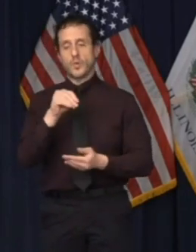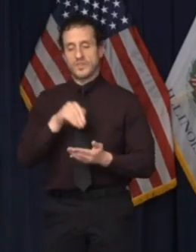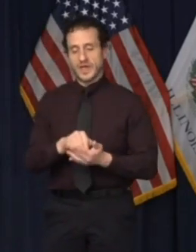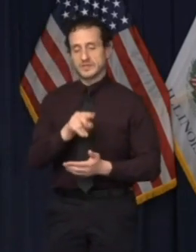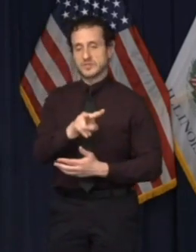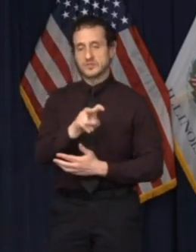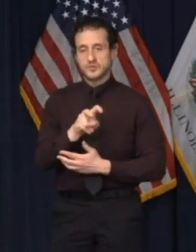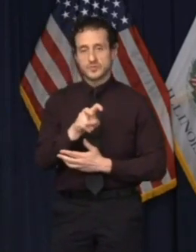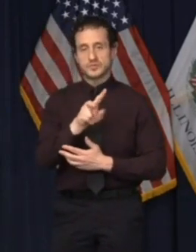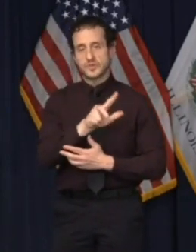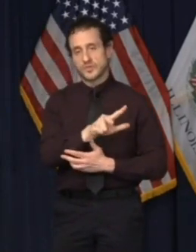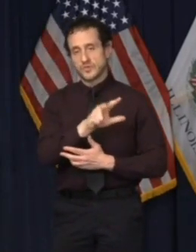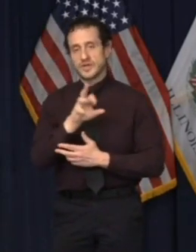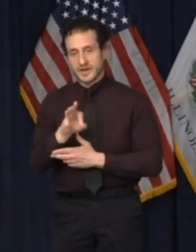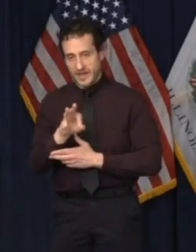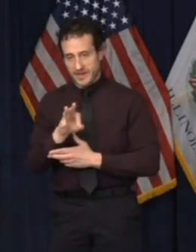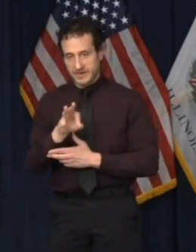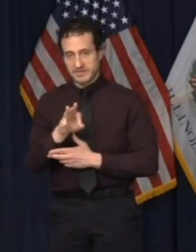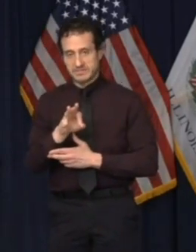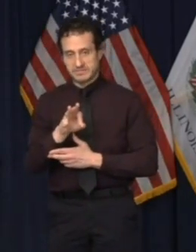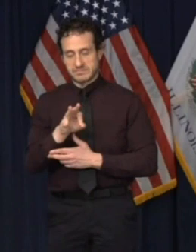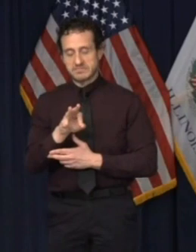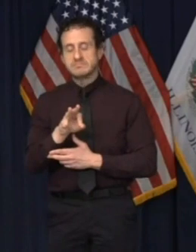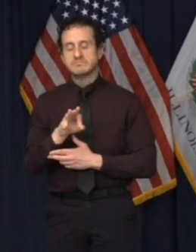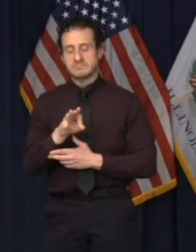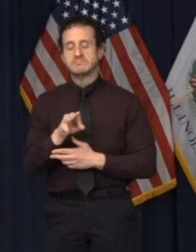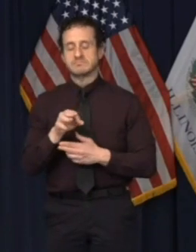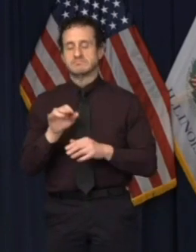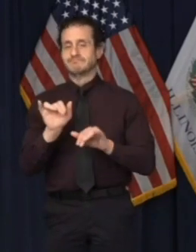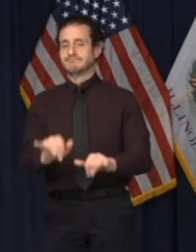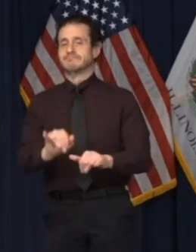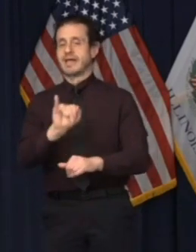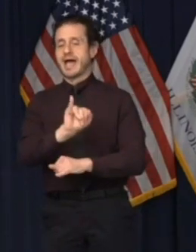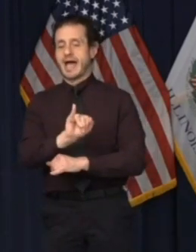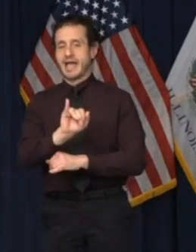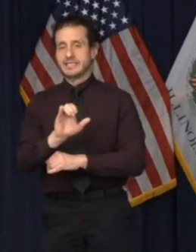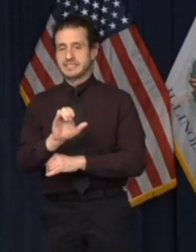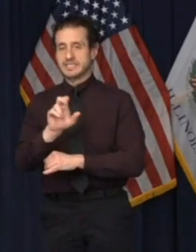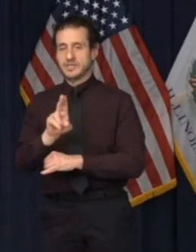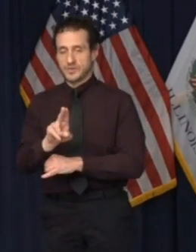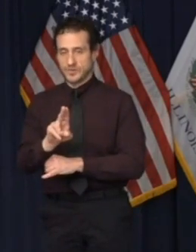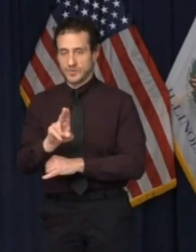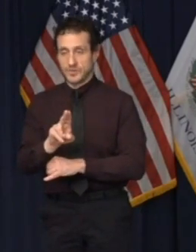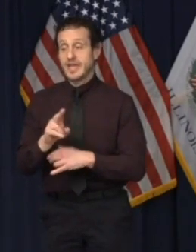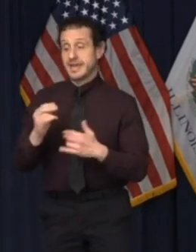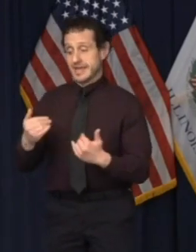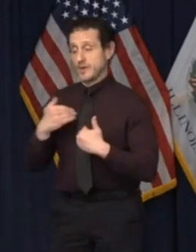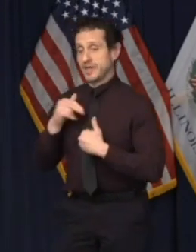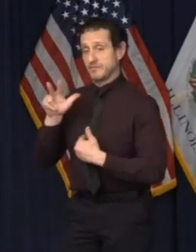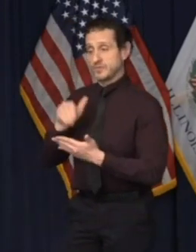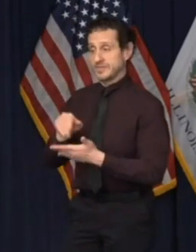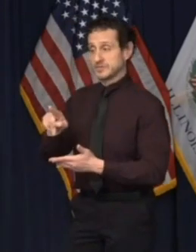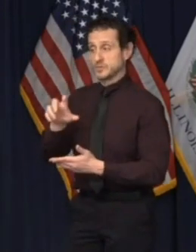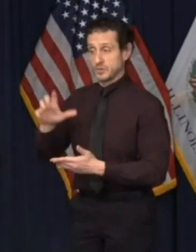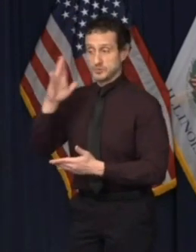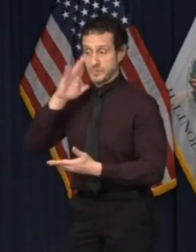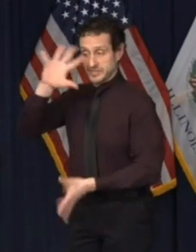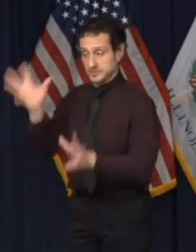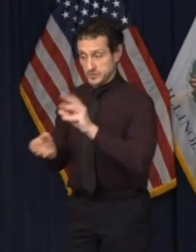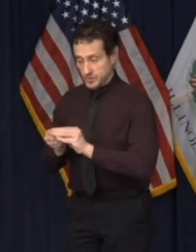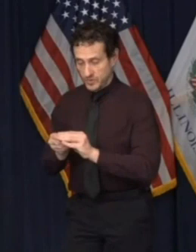1,239 of them are in the ICU, occupying 40% of our now 3,100 beds.